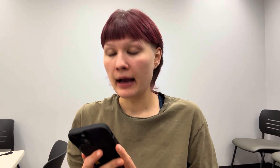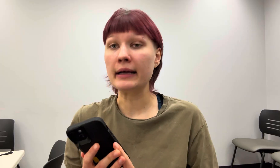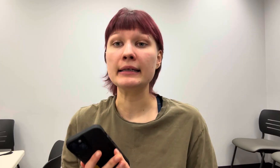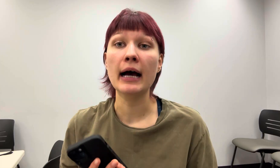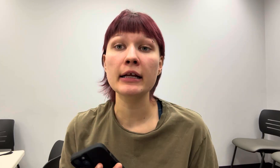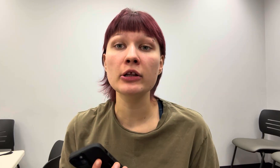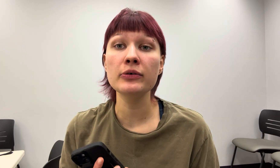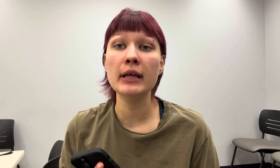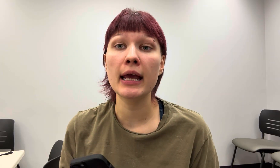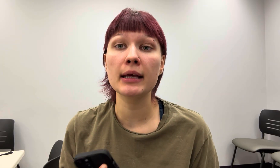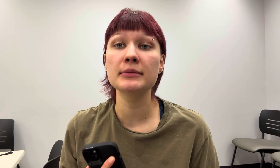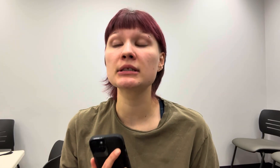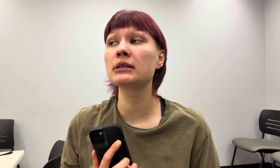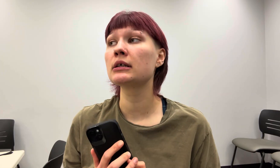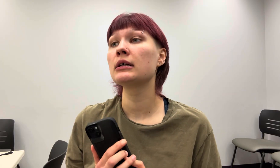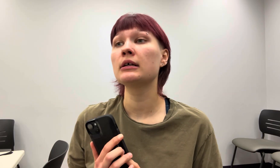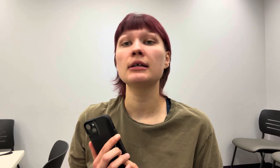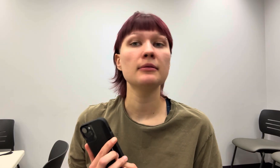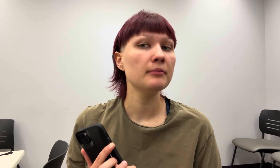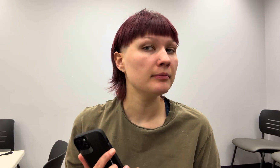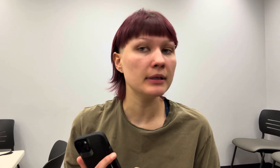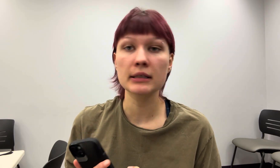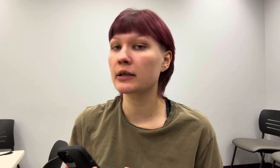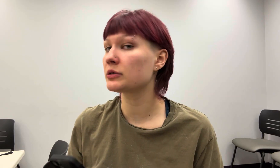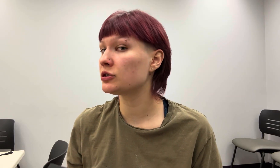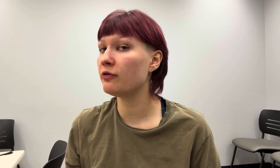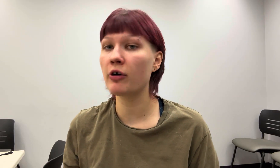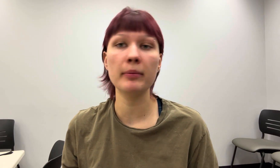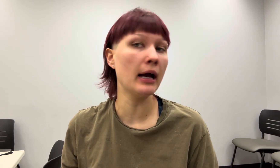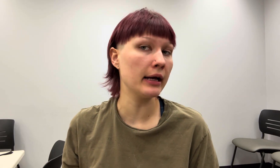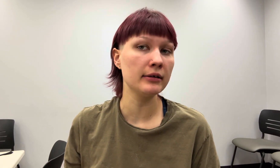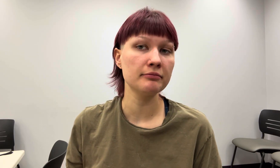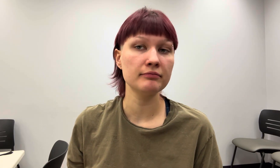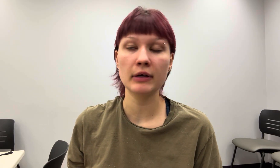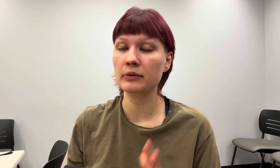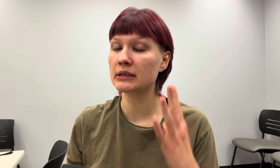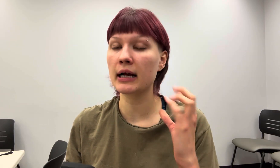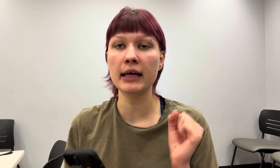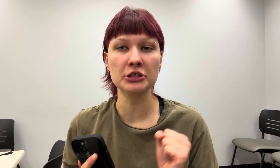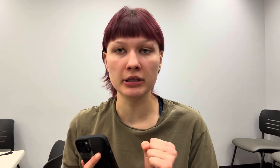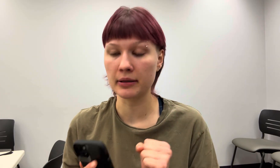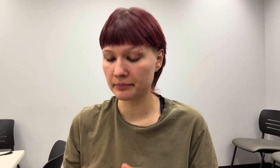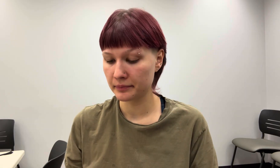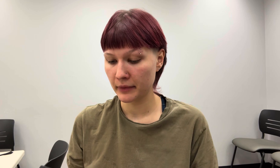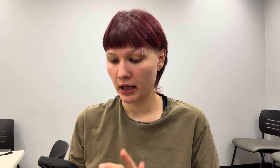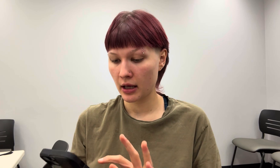did not include names because I was too far behind. I was not catching them.